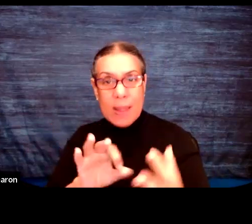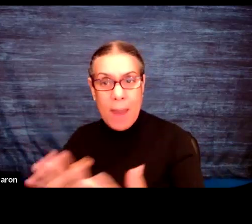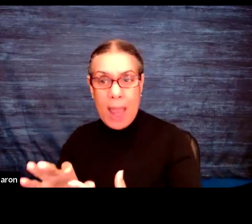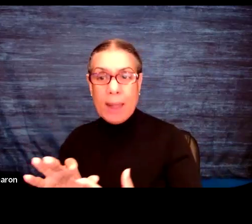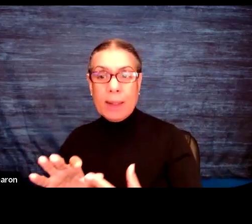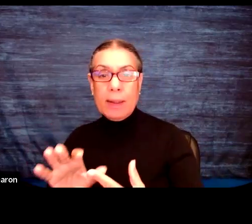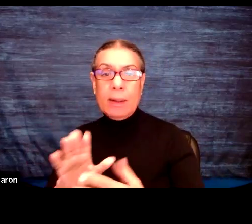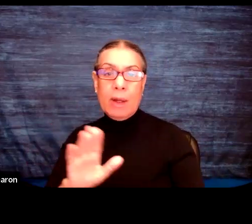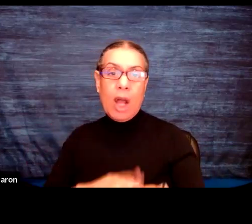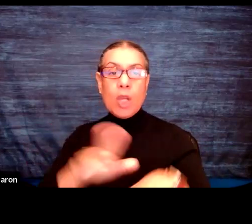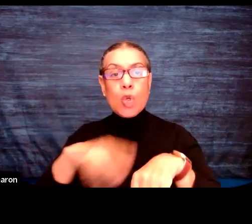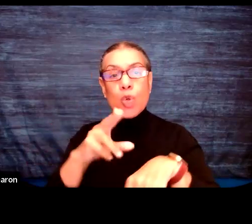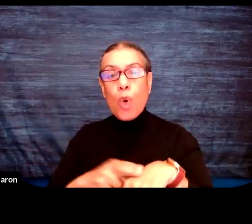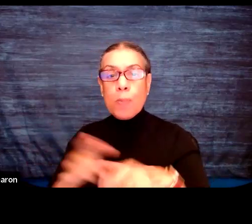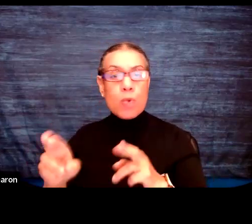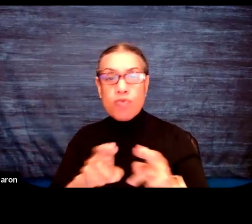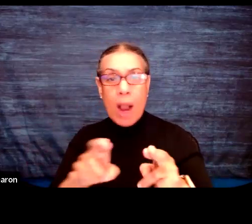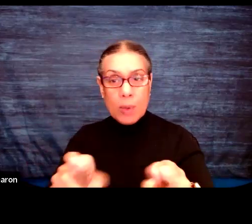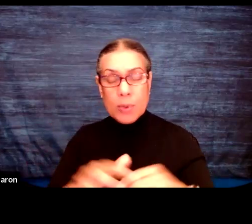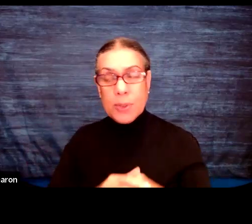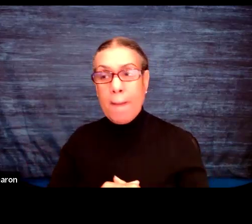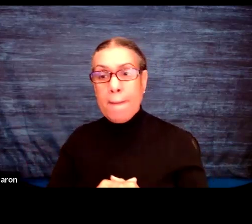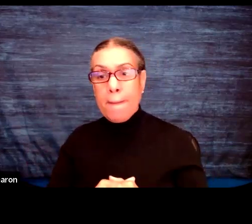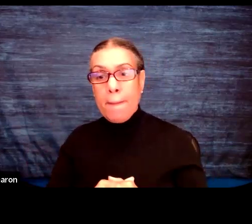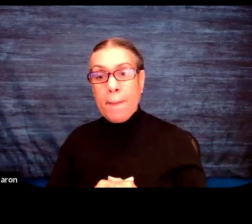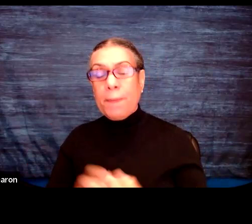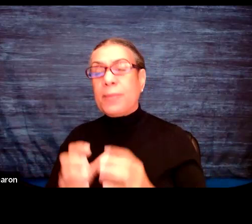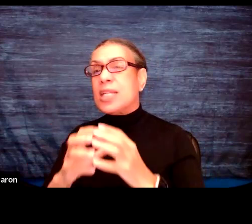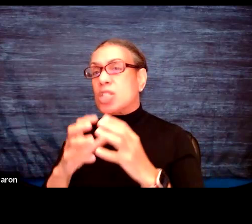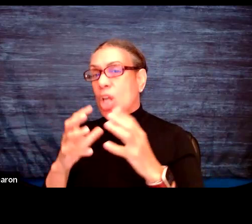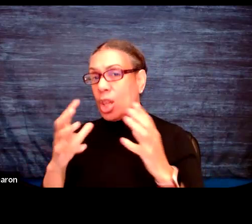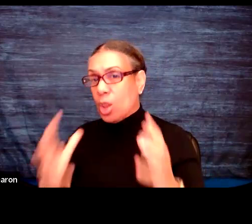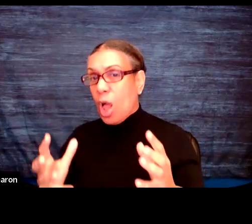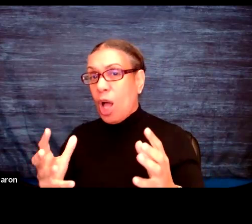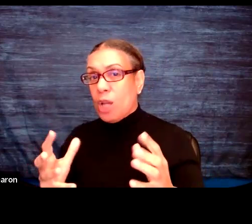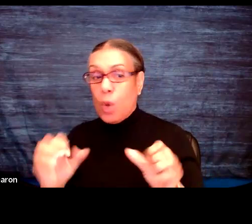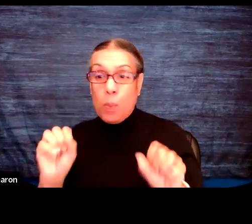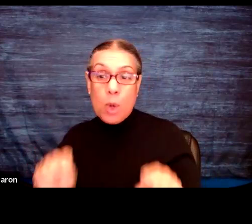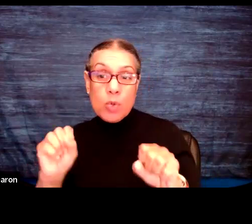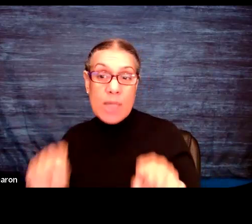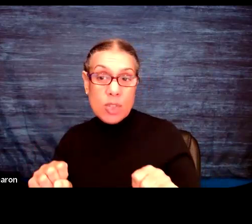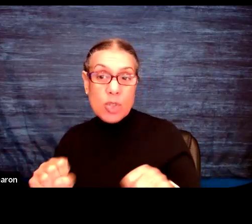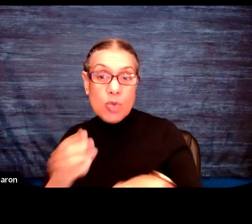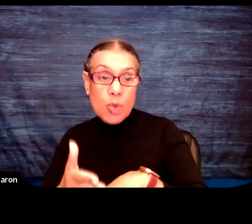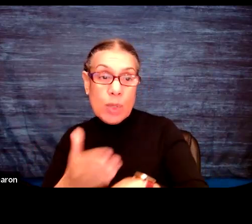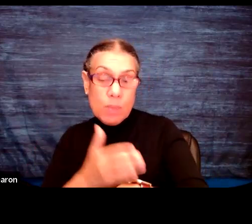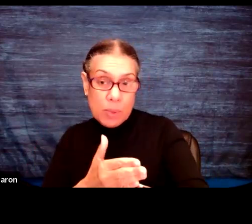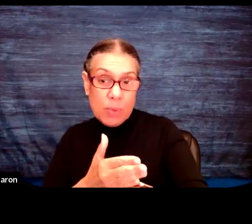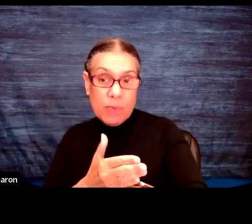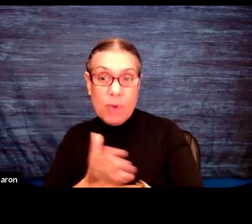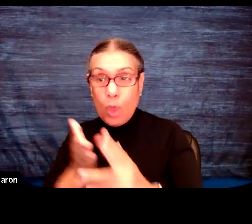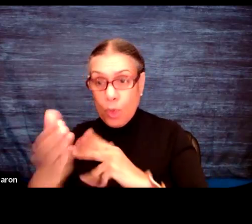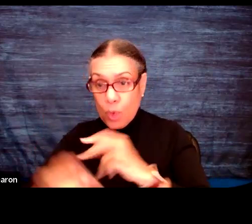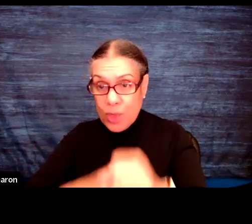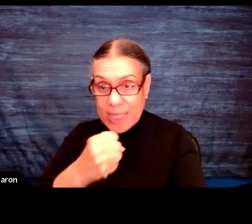on, on the normal routing side, there's a lot of kind of untapped potential and room for continued improvement throughout the year in a